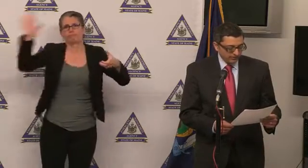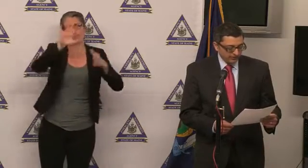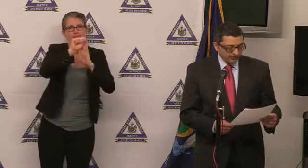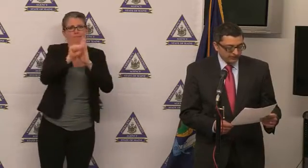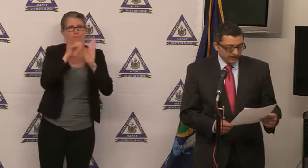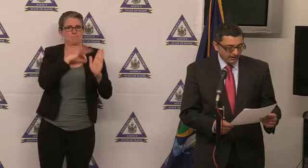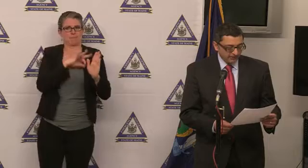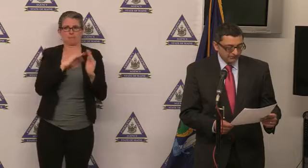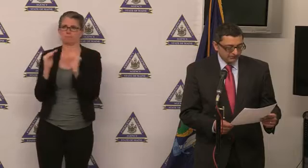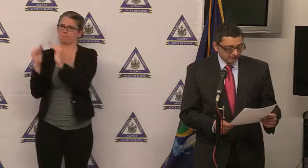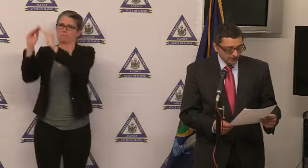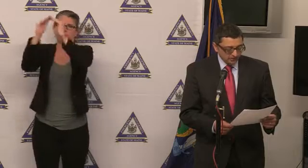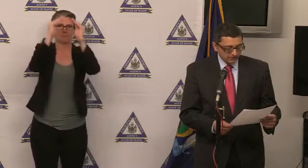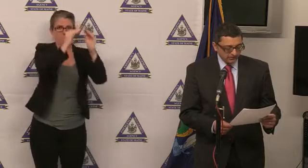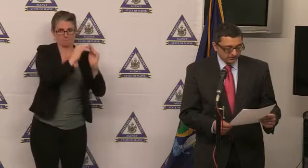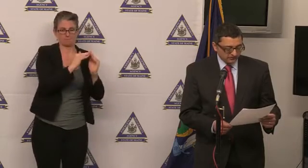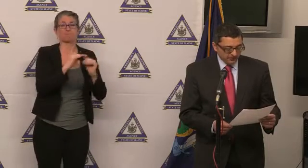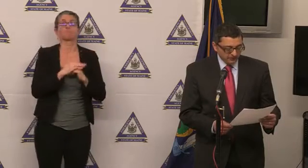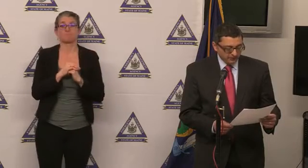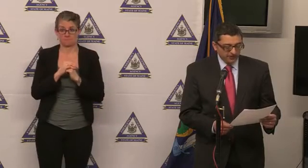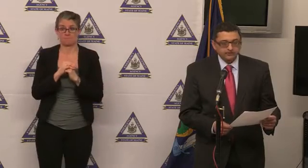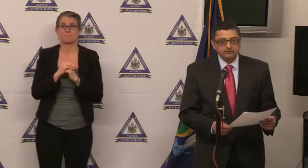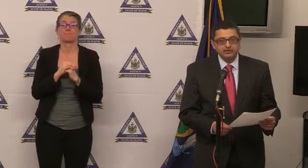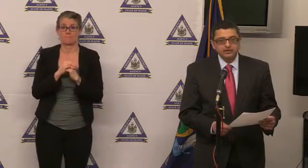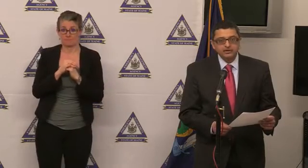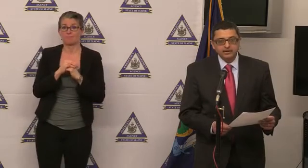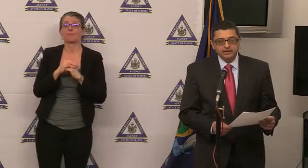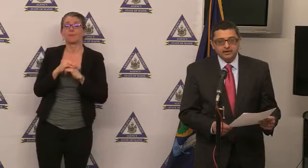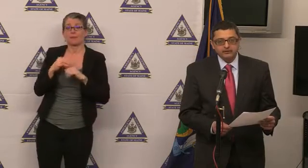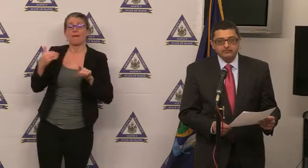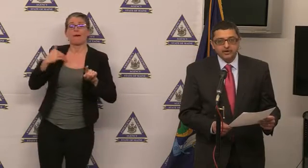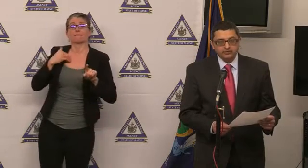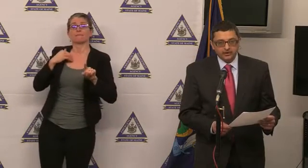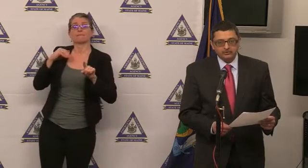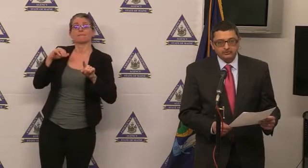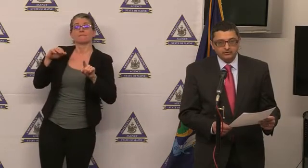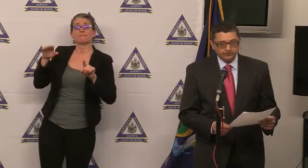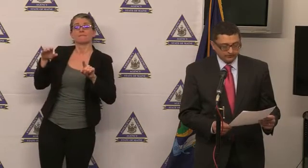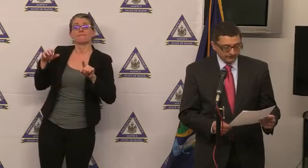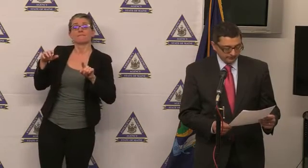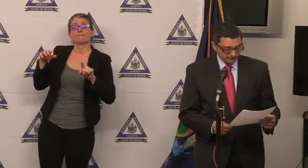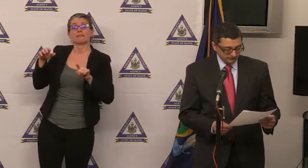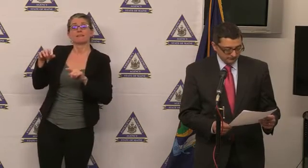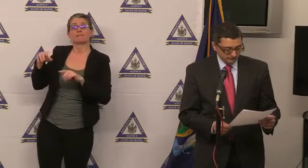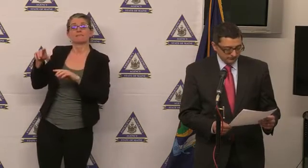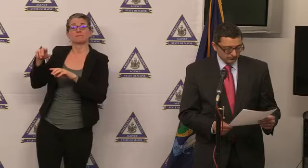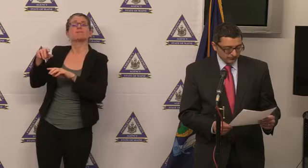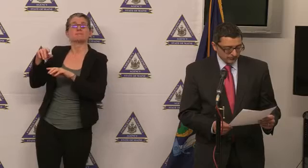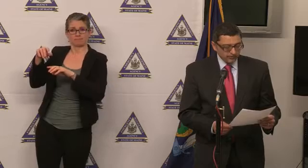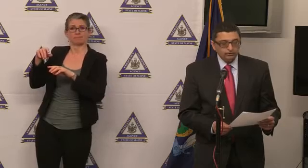were 68 local fire-based EMS and rescue services,